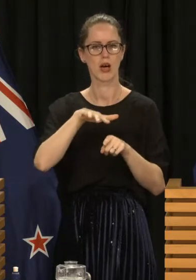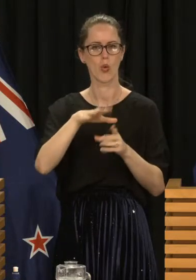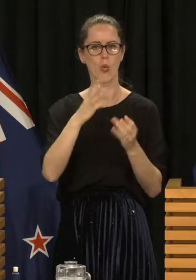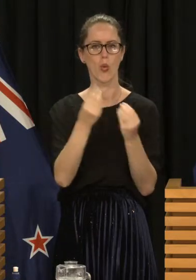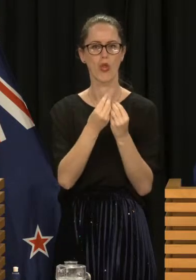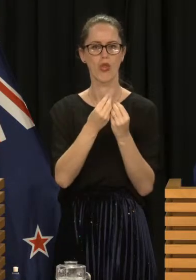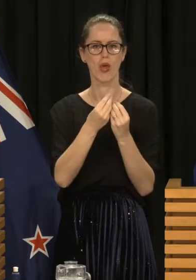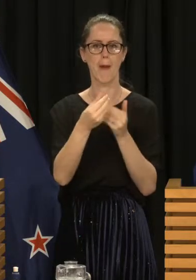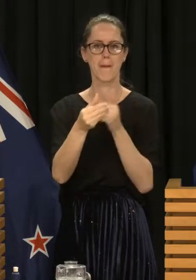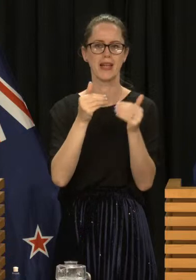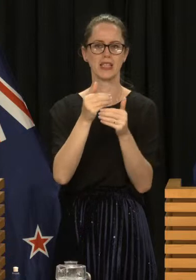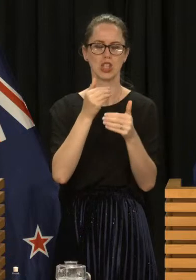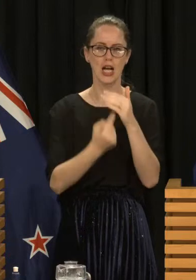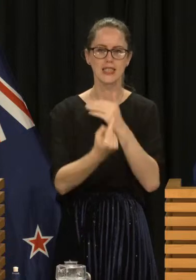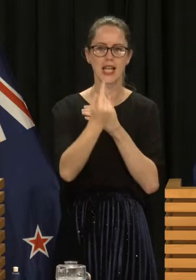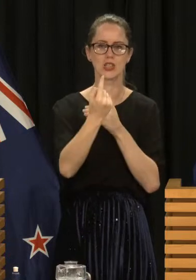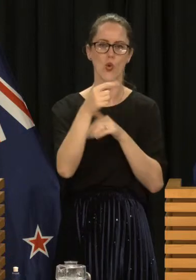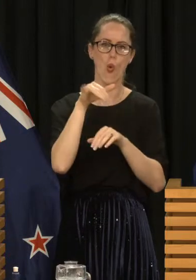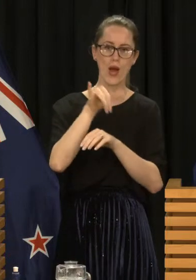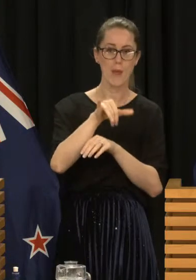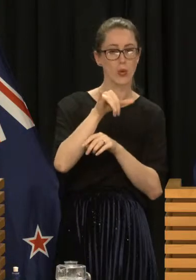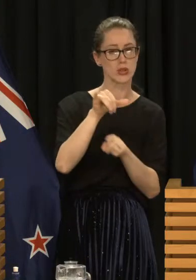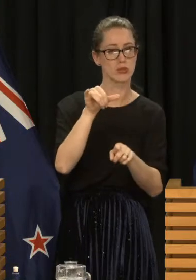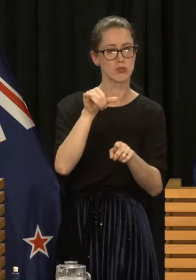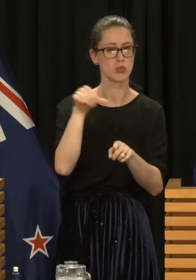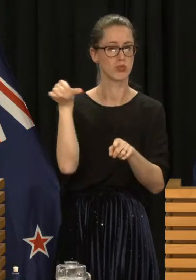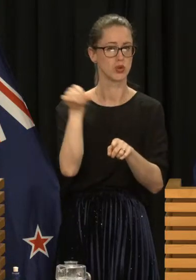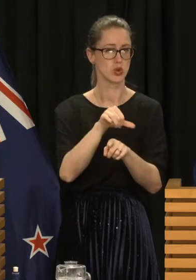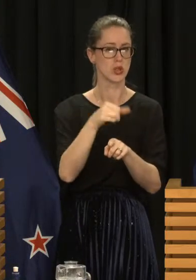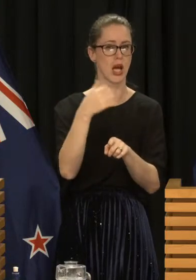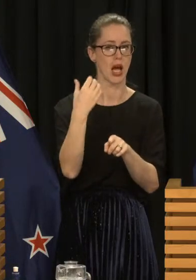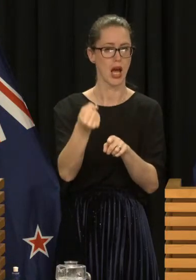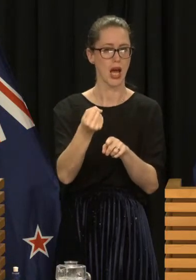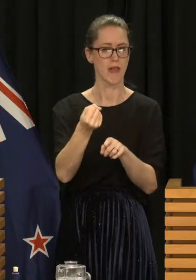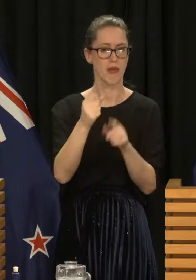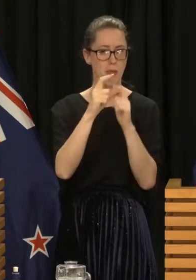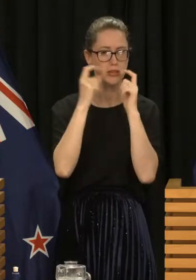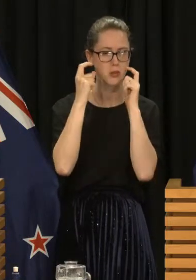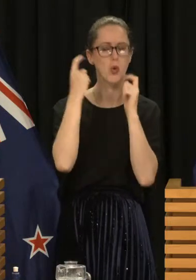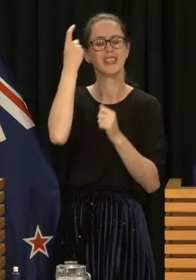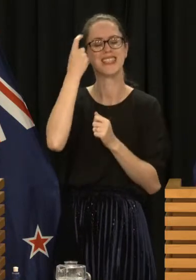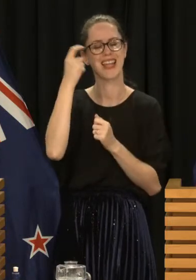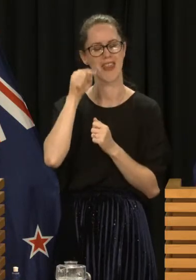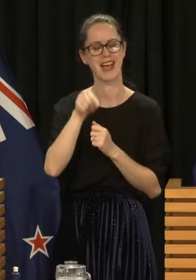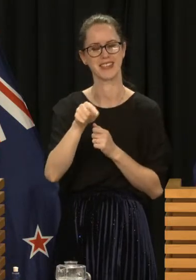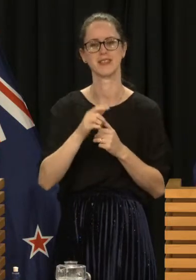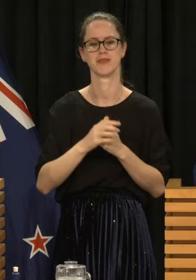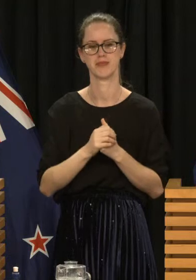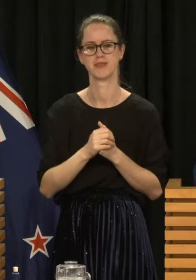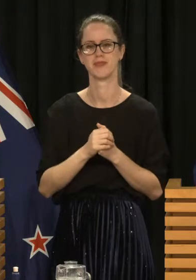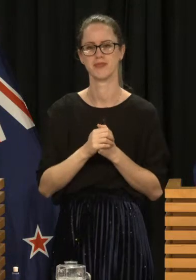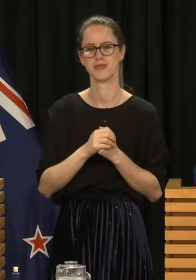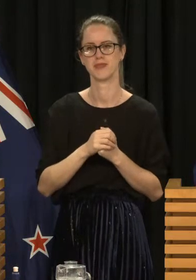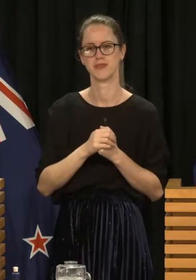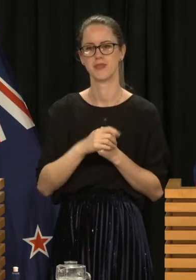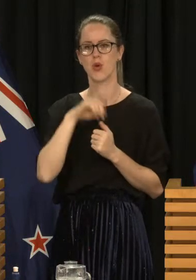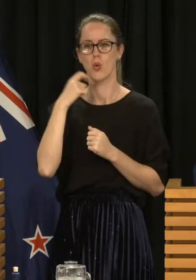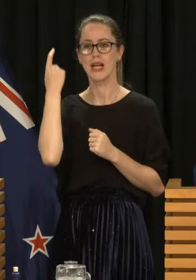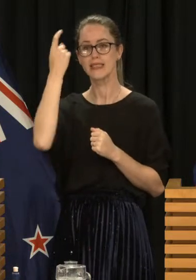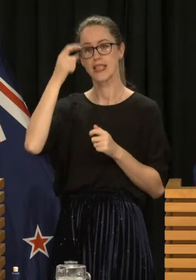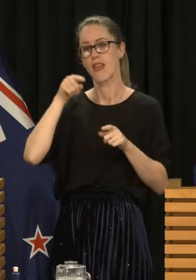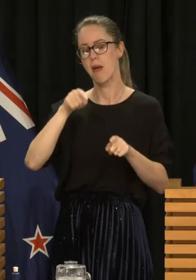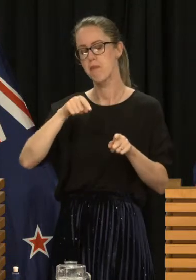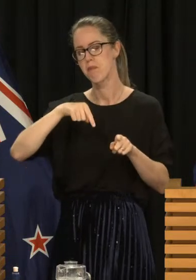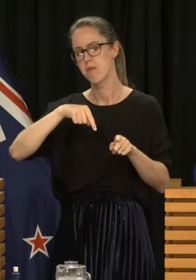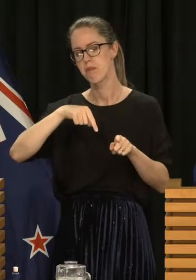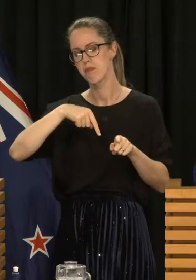managed isolation facilities or airports that might be serving international passengers? So those things will be considered over the next